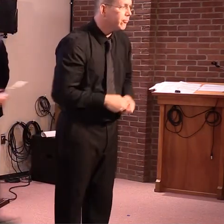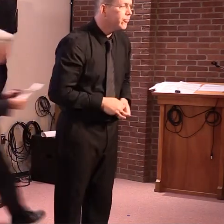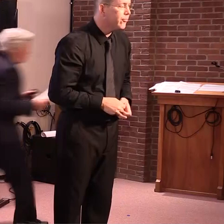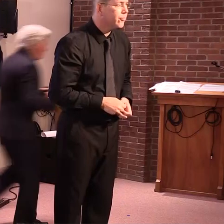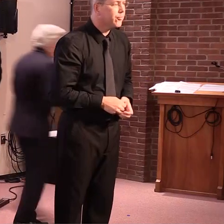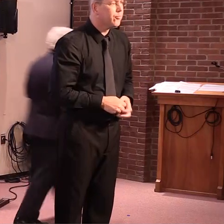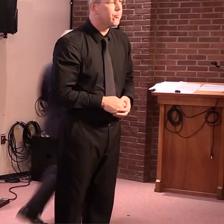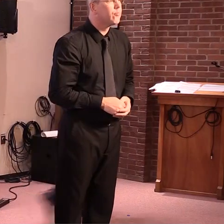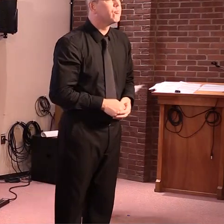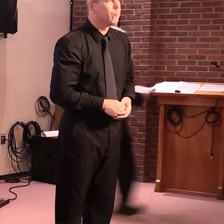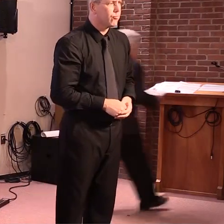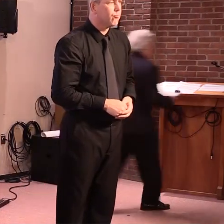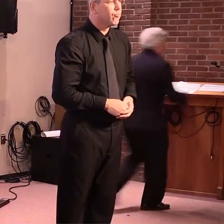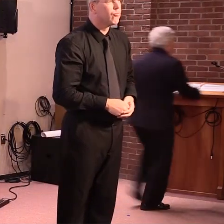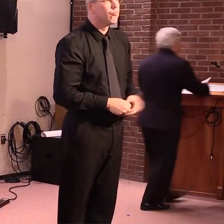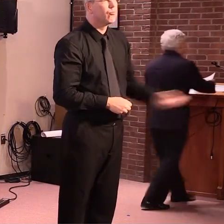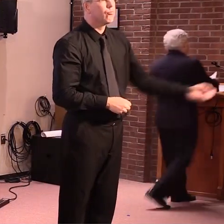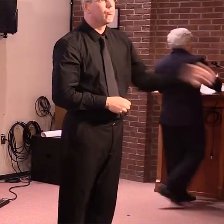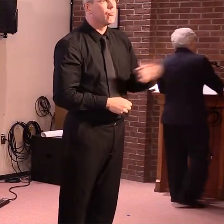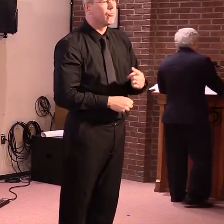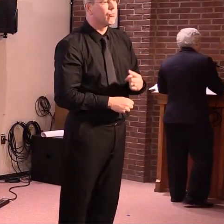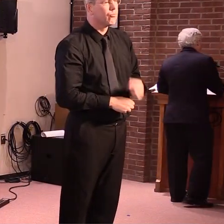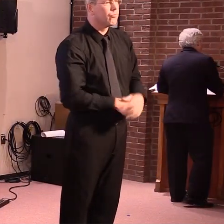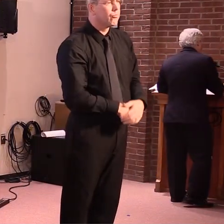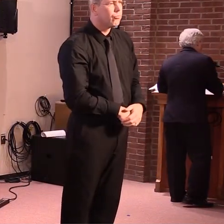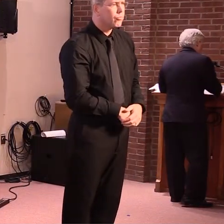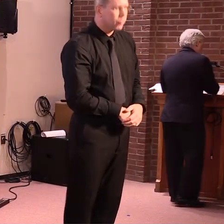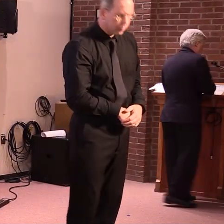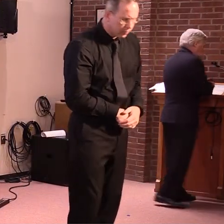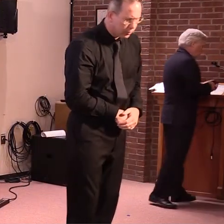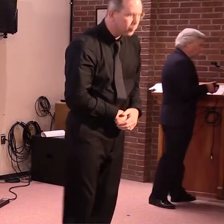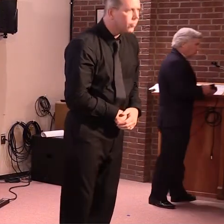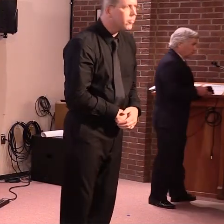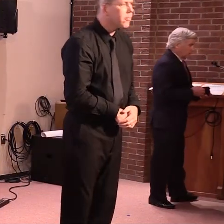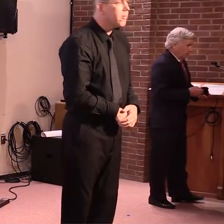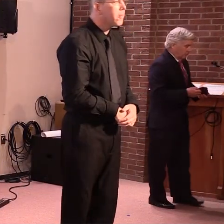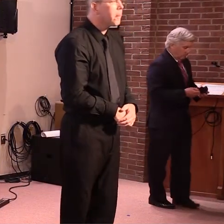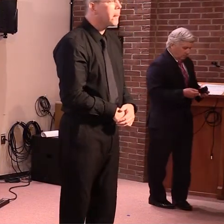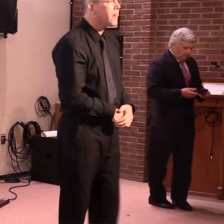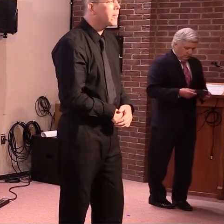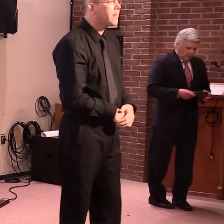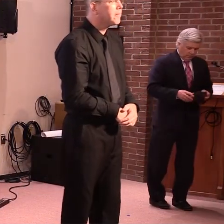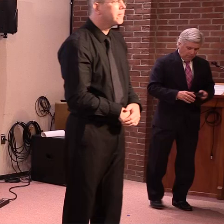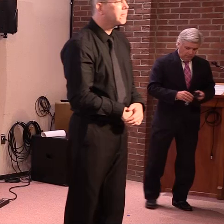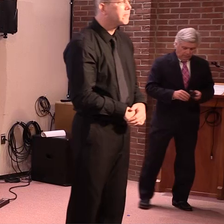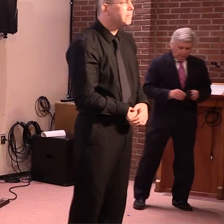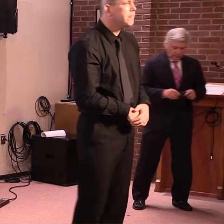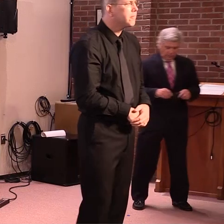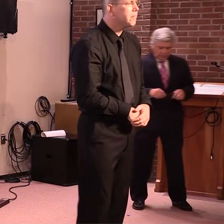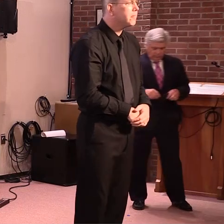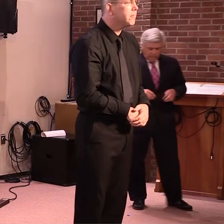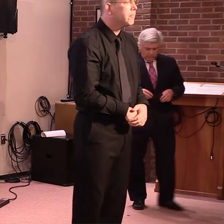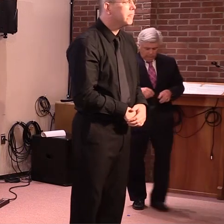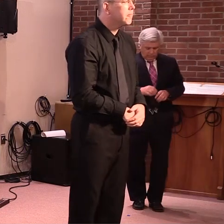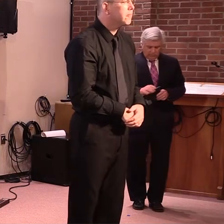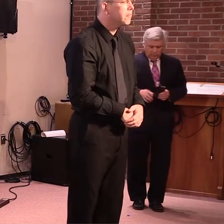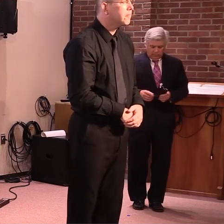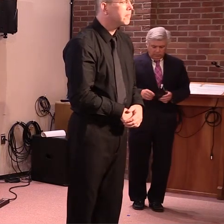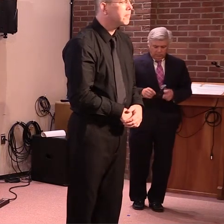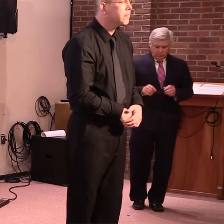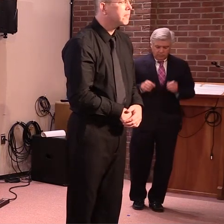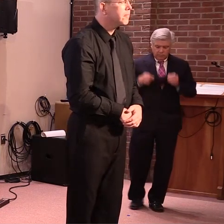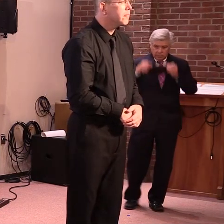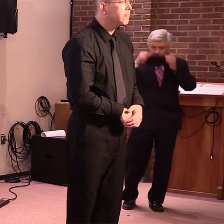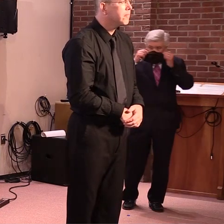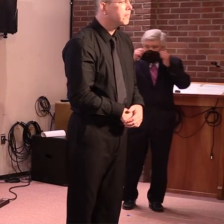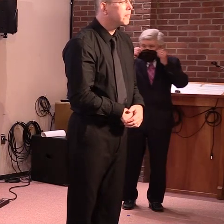Governor, there was a high-profile vandalism overnight in South Burlington of the Black Lives Matter display, and I'm